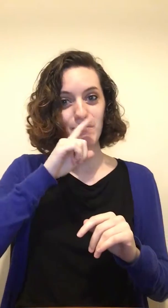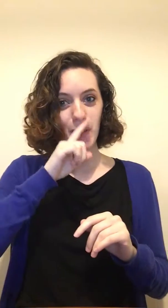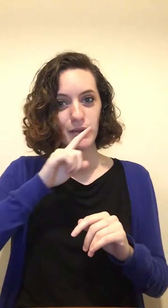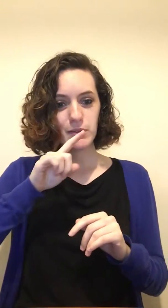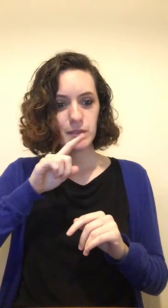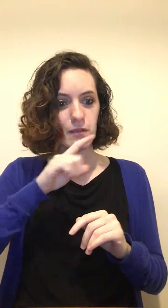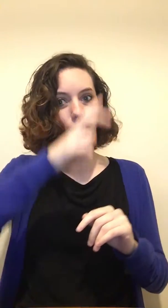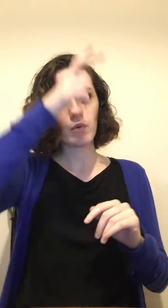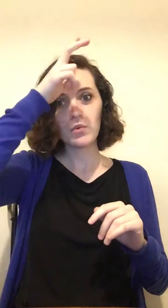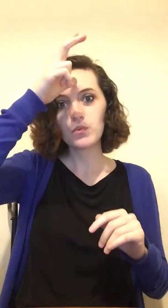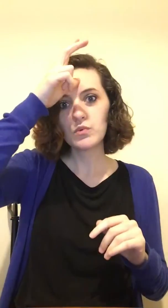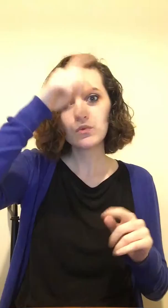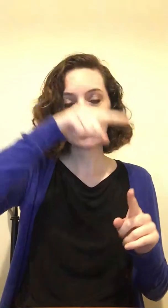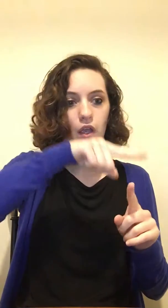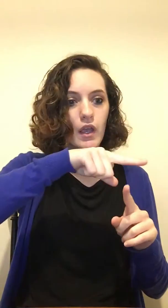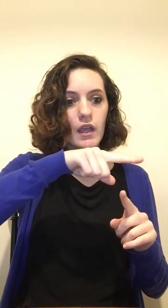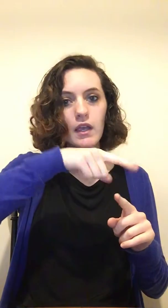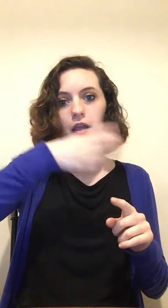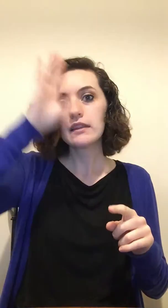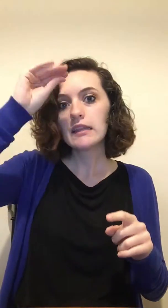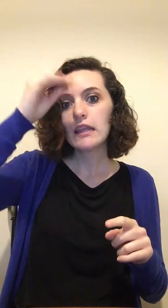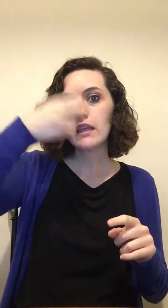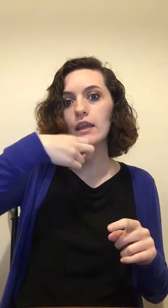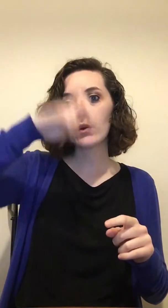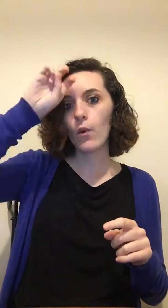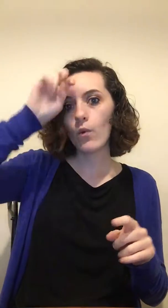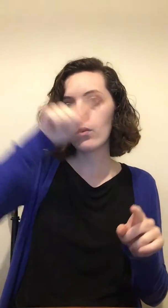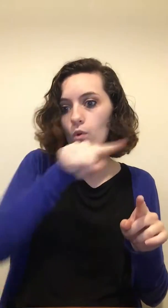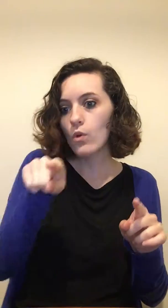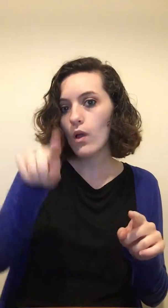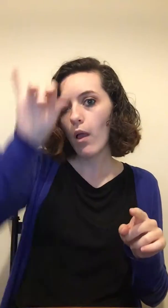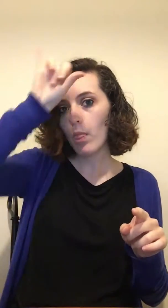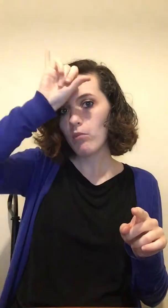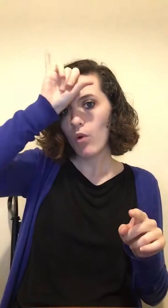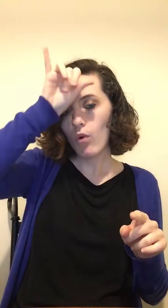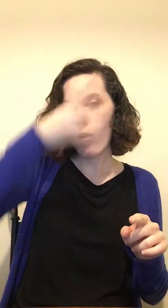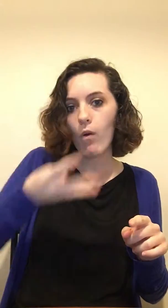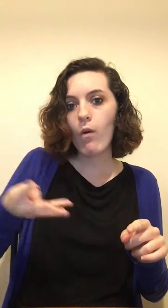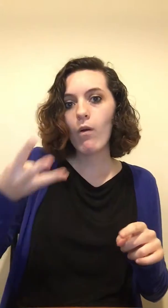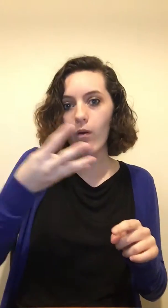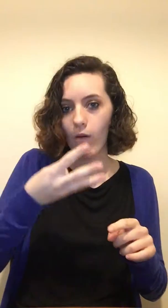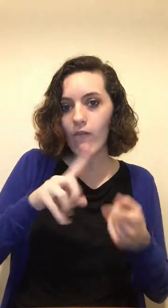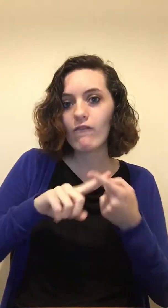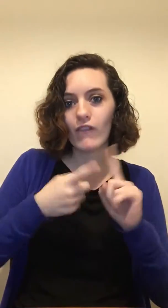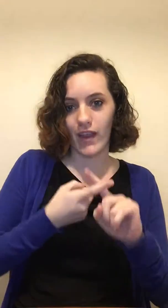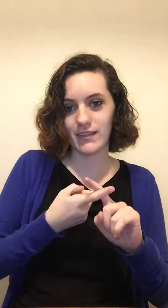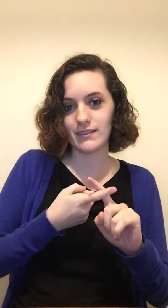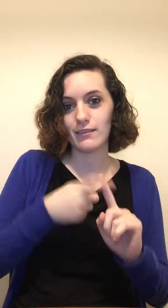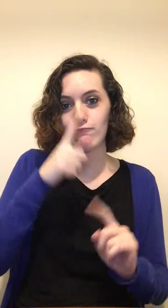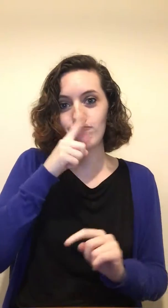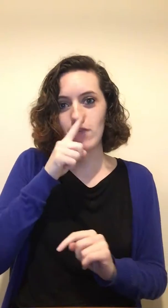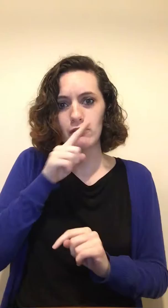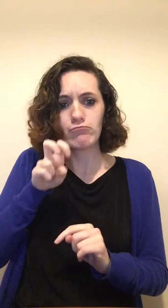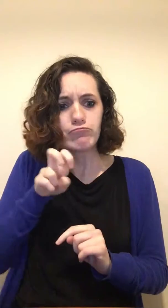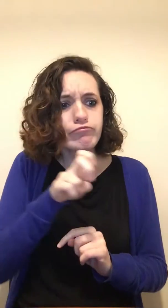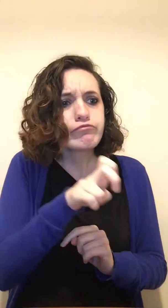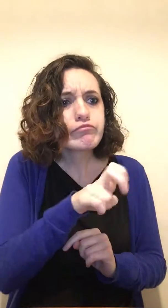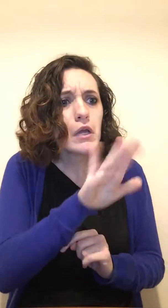rooster, the he-goat, and the bull. So the mouse runs and says to the rooster, "Hey,